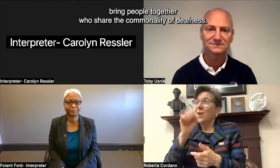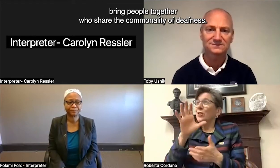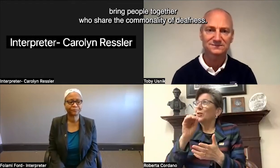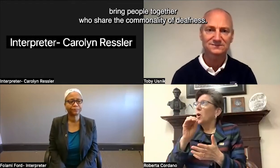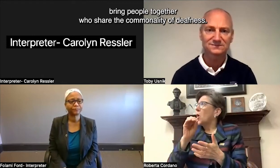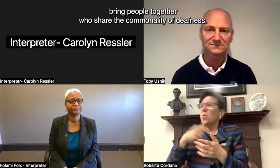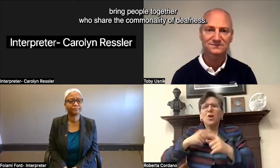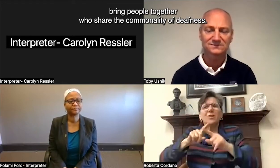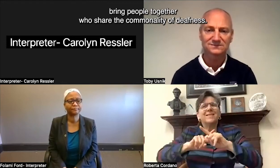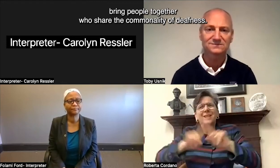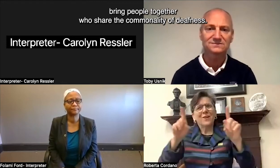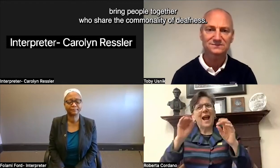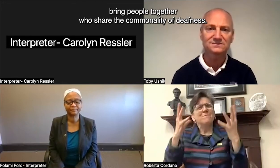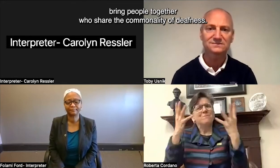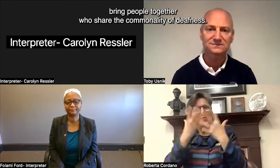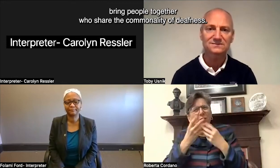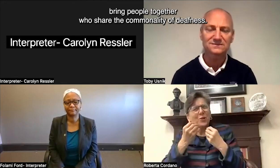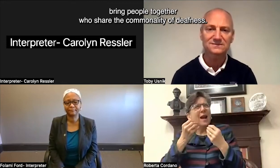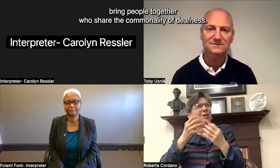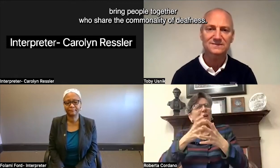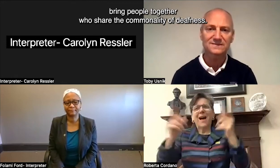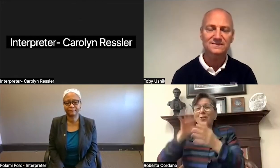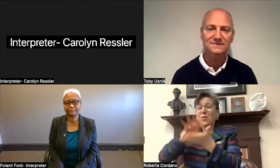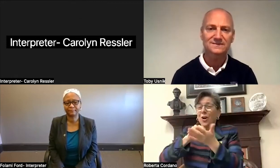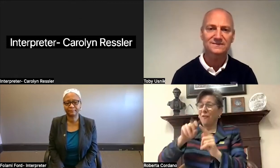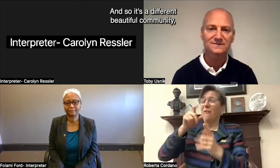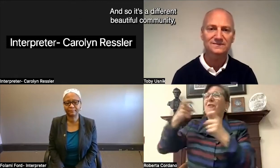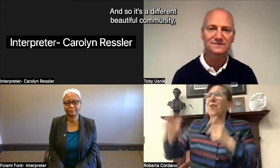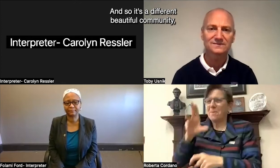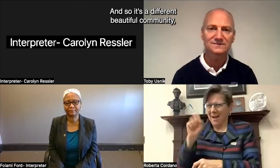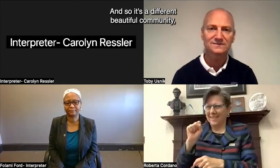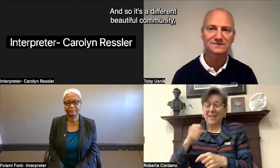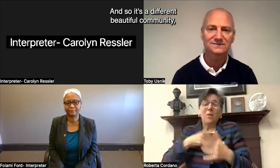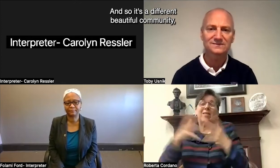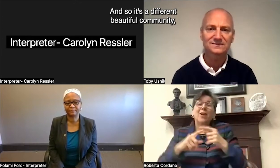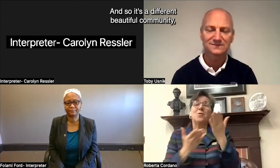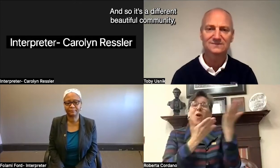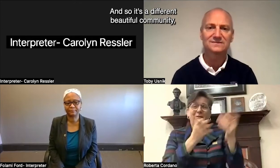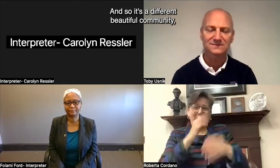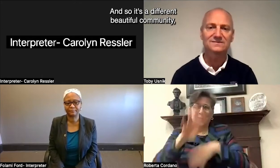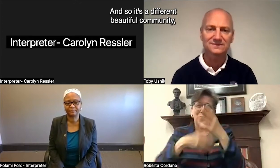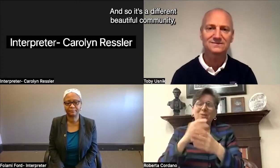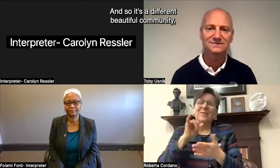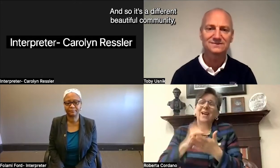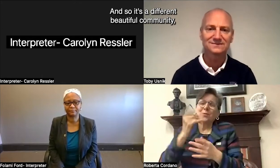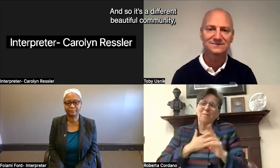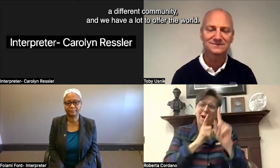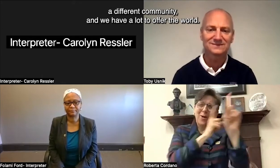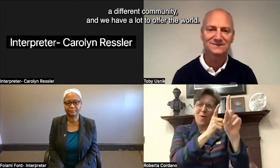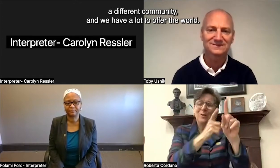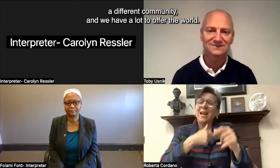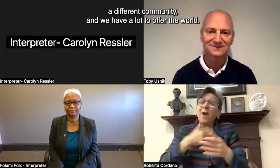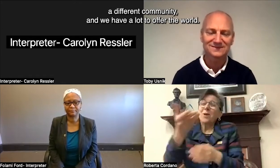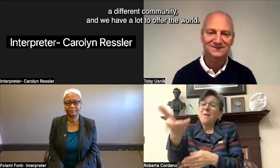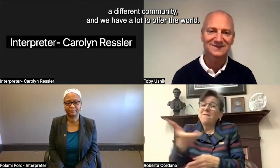share the commonality of deafness. And so it's a different, beautiful community, a different community. We have a